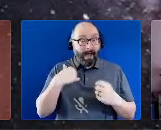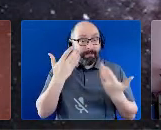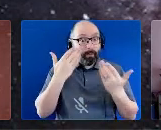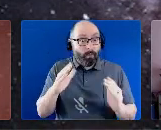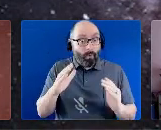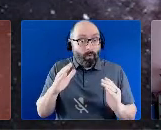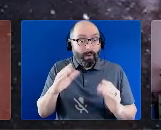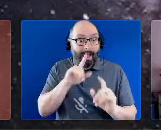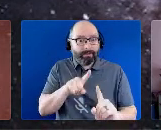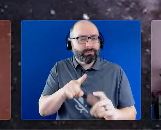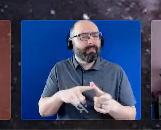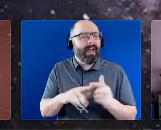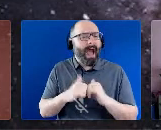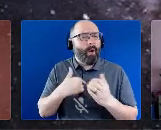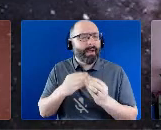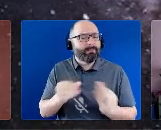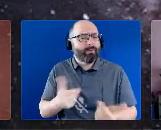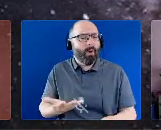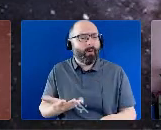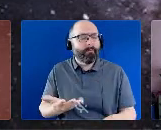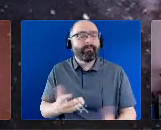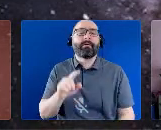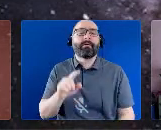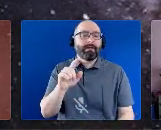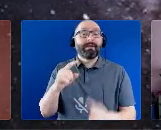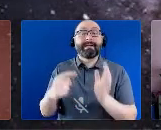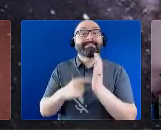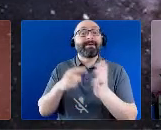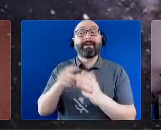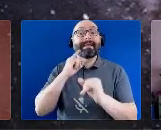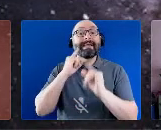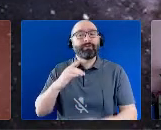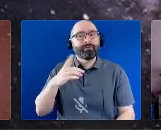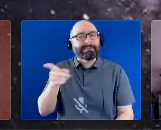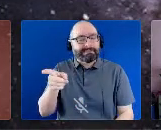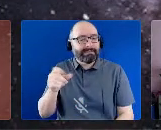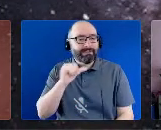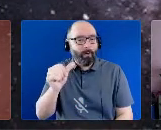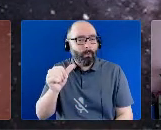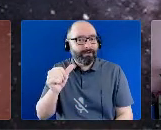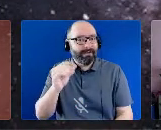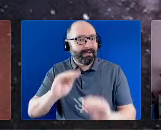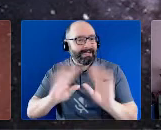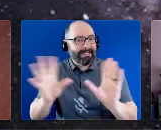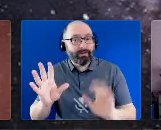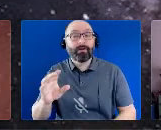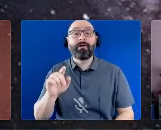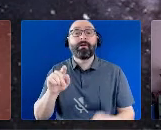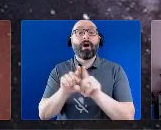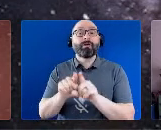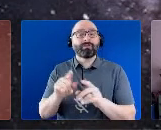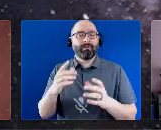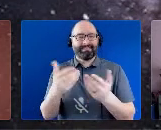get to the answer. So go for those examples because sometimes interviewers, they don't give them. Edge cases. Now I want to differentiate between edge cases and invalid